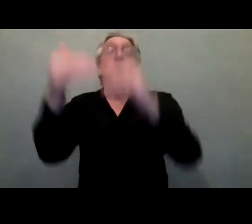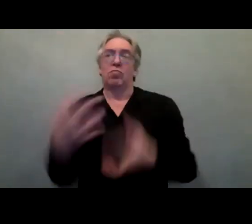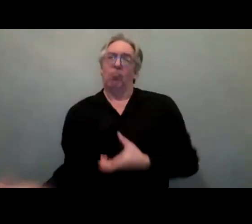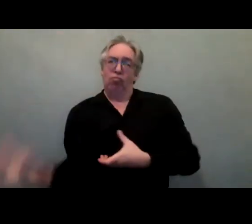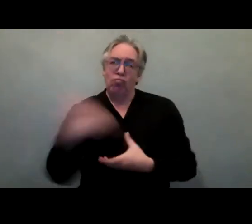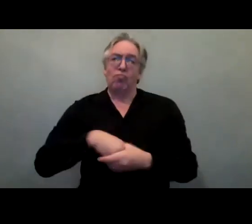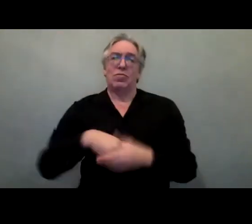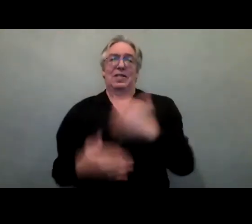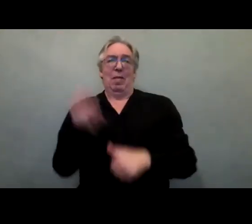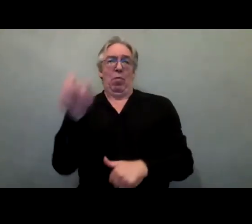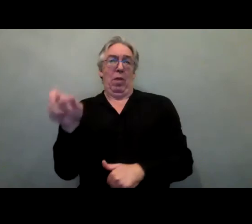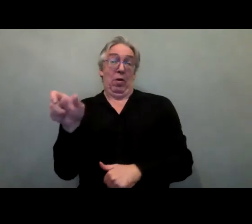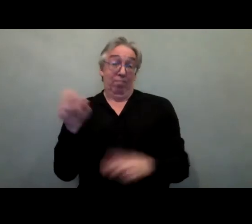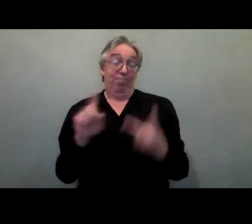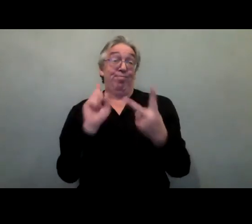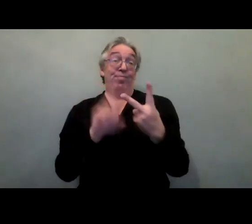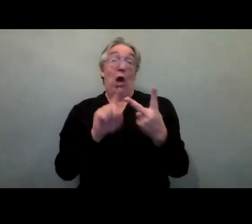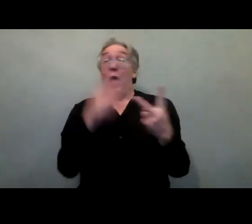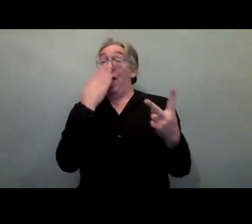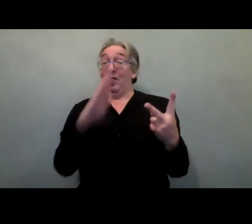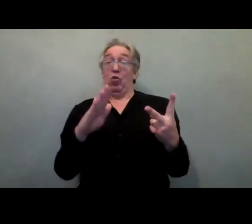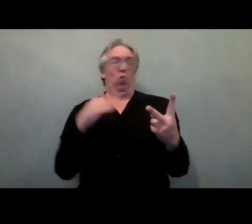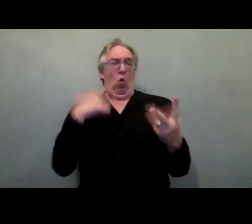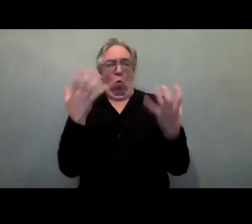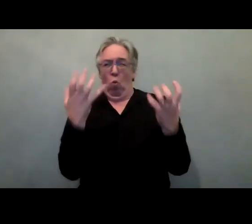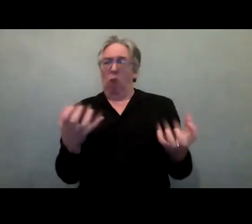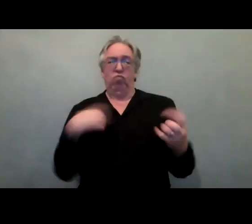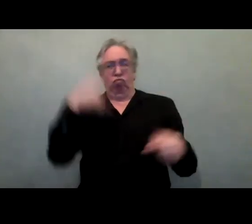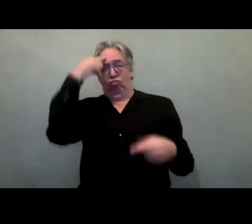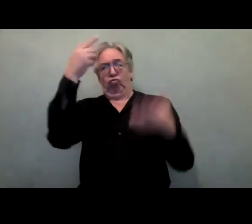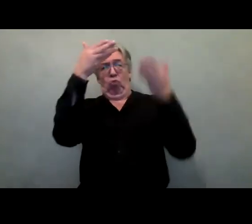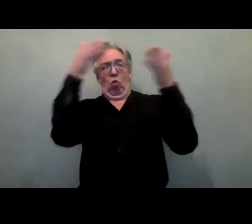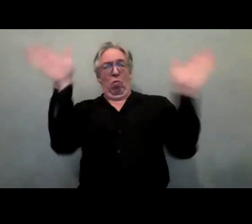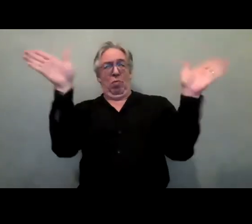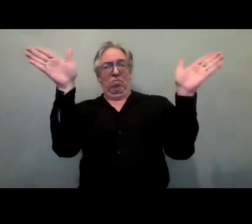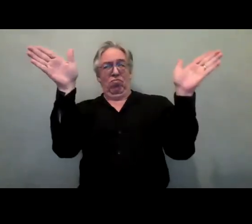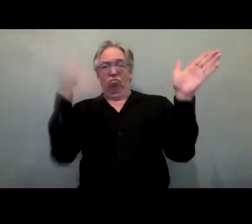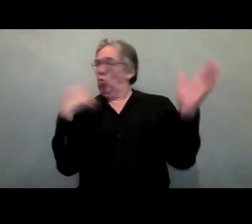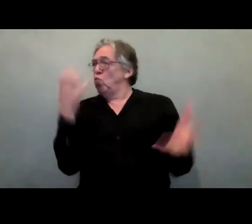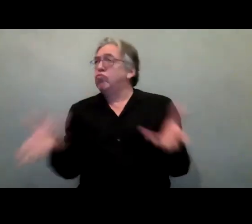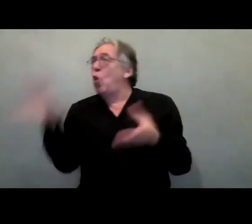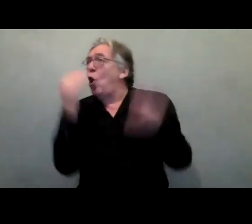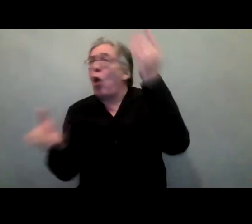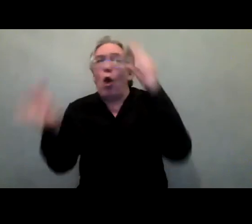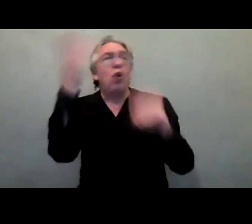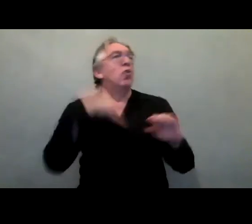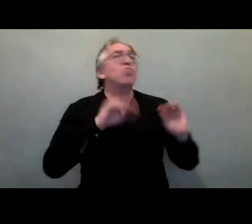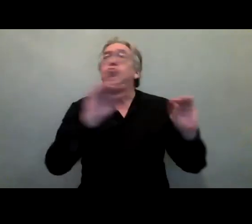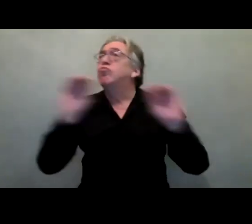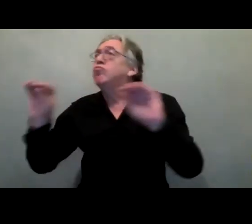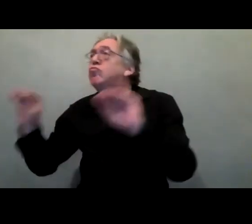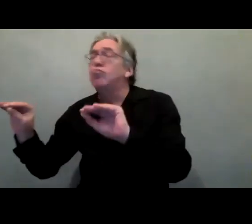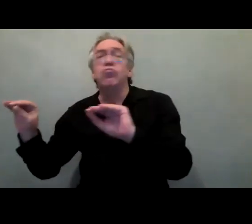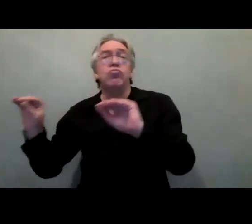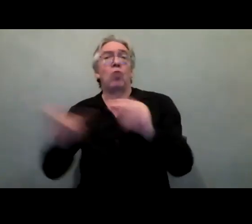and learning from each other, which is really important. then thirdly, because of that, we have built up trust, which I